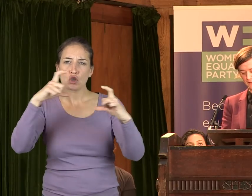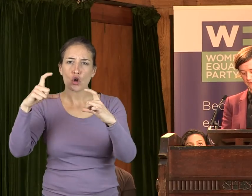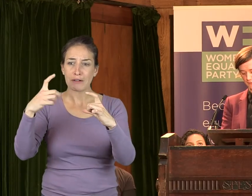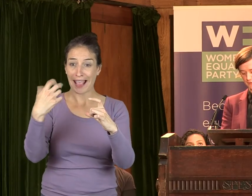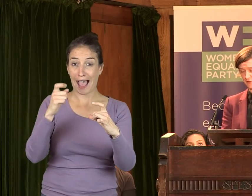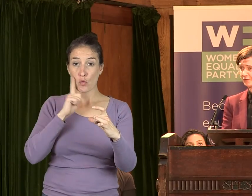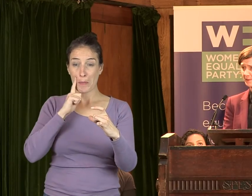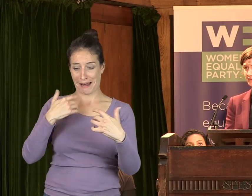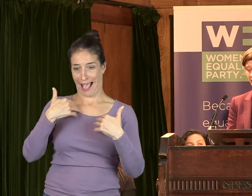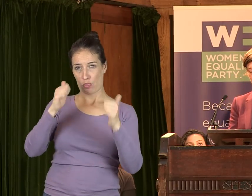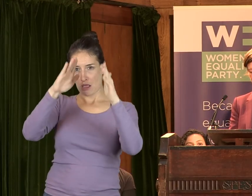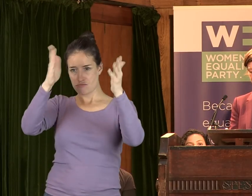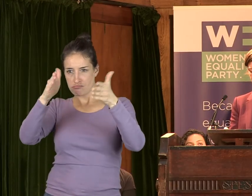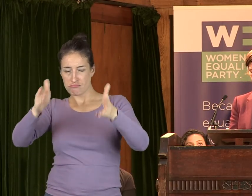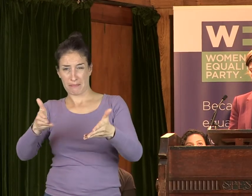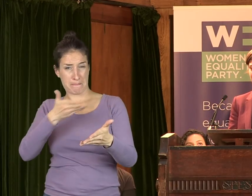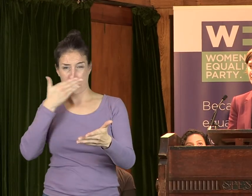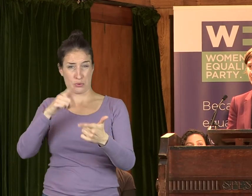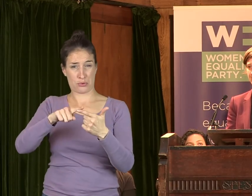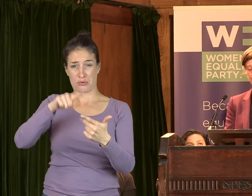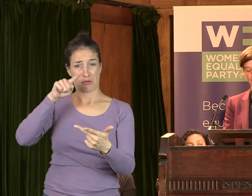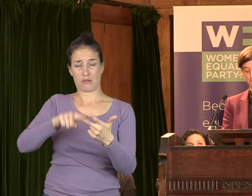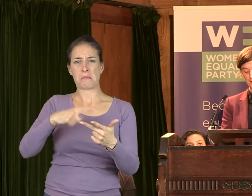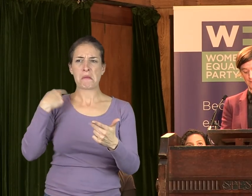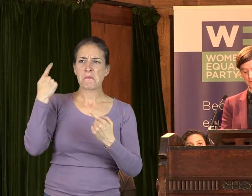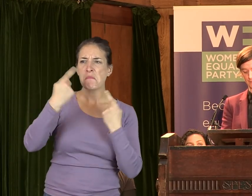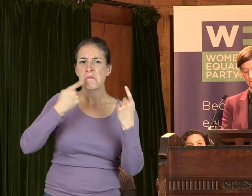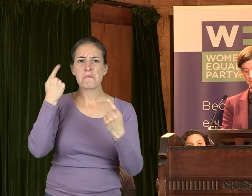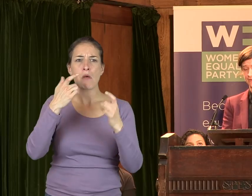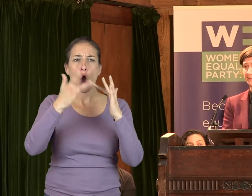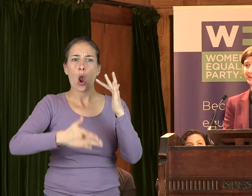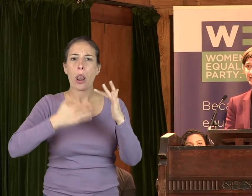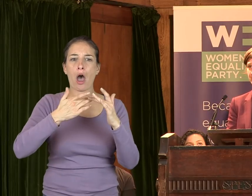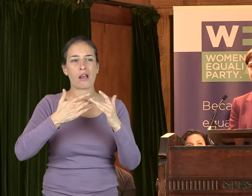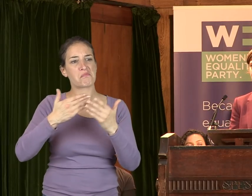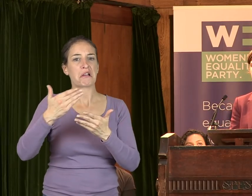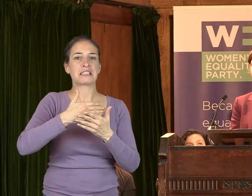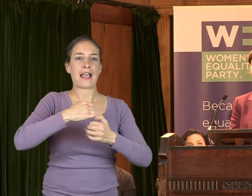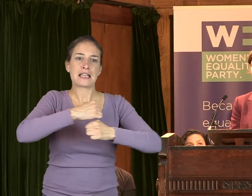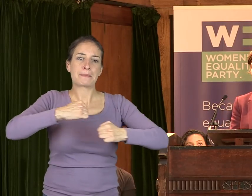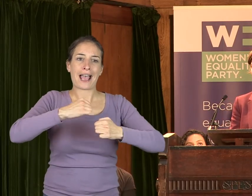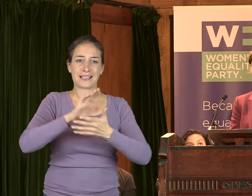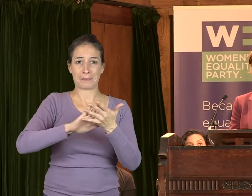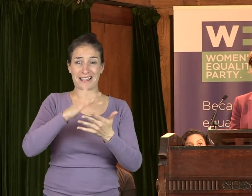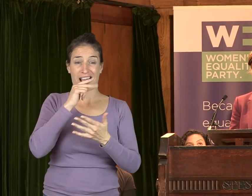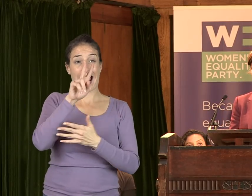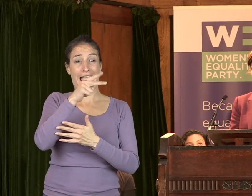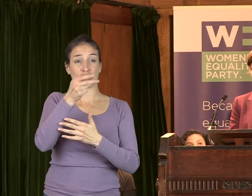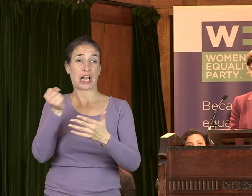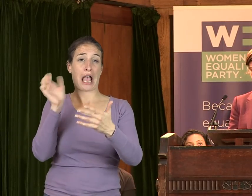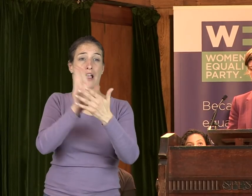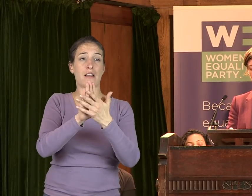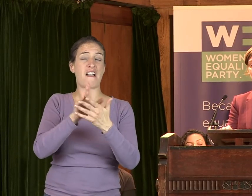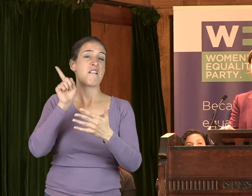not found, safe spaces online where hashtagging the word feminism doesn't immediately invite vitriol and